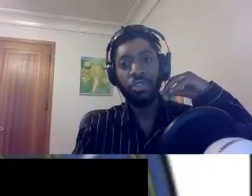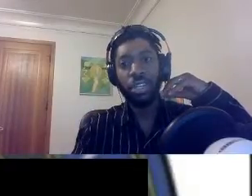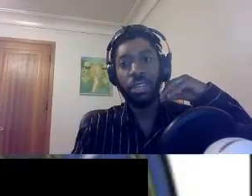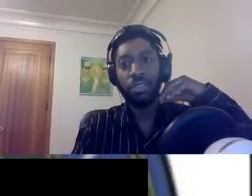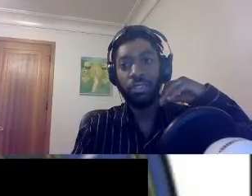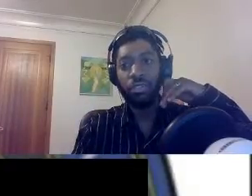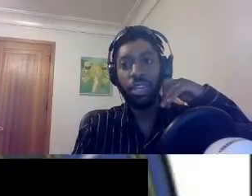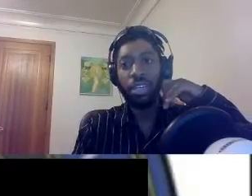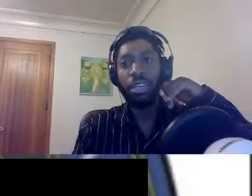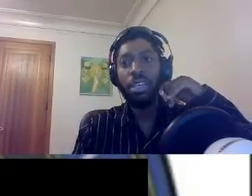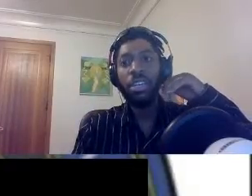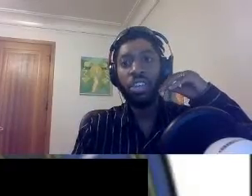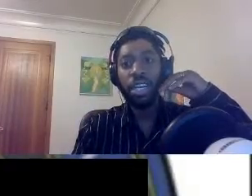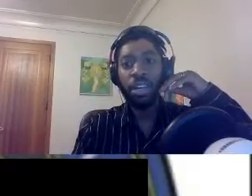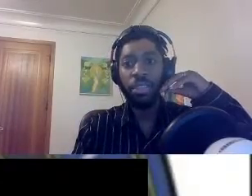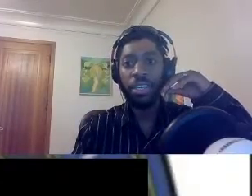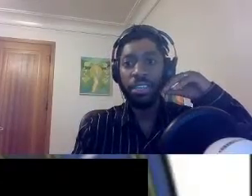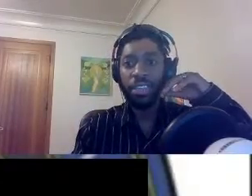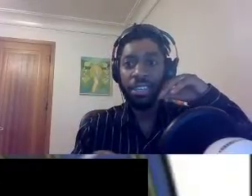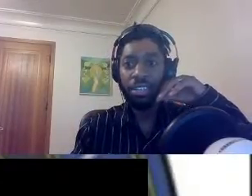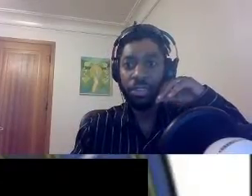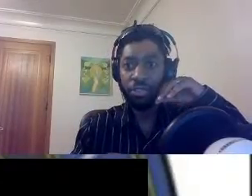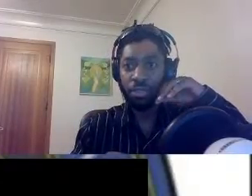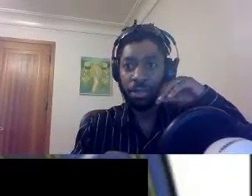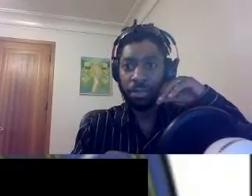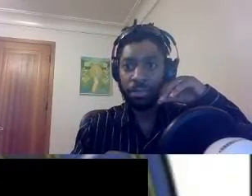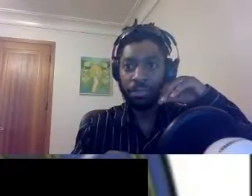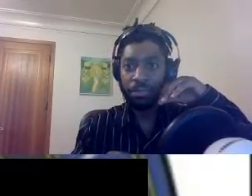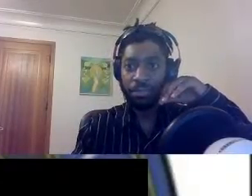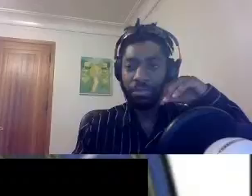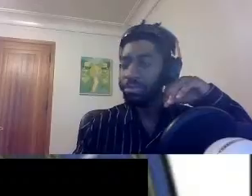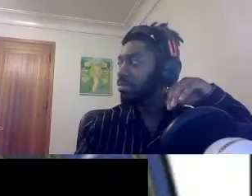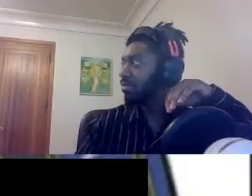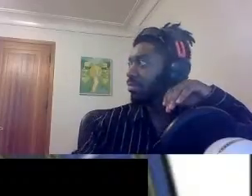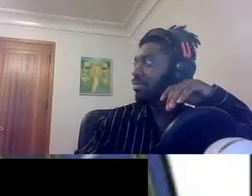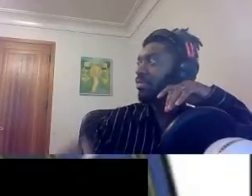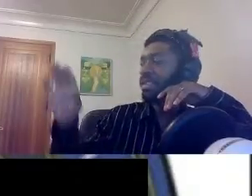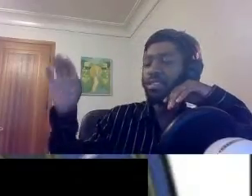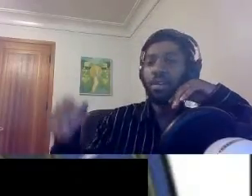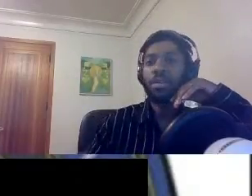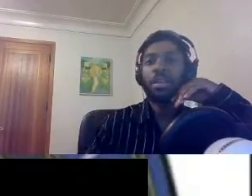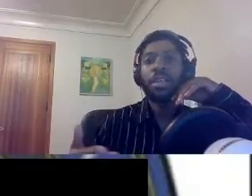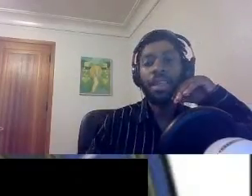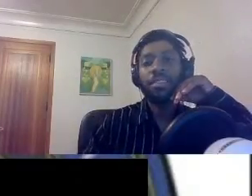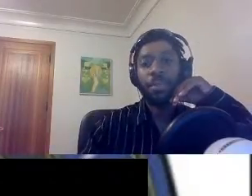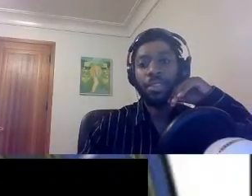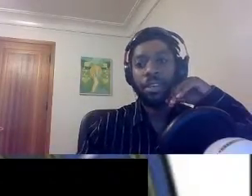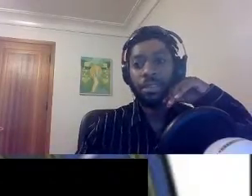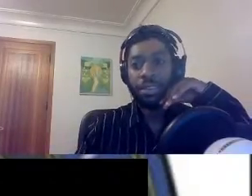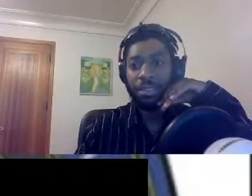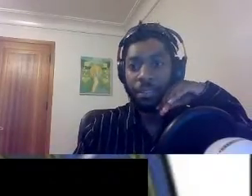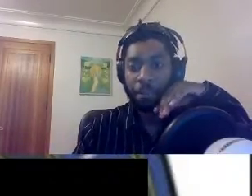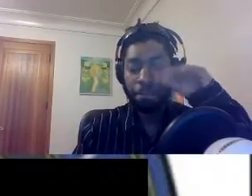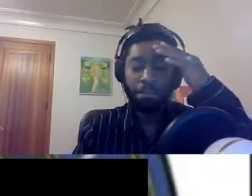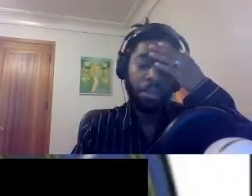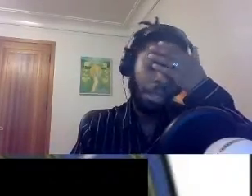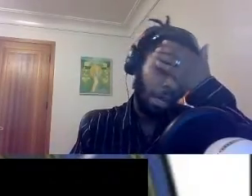going to do any shutdowns. He's just trying to check on things individually. So that's the big thing.